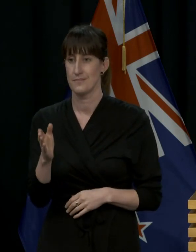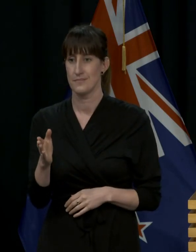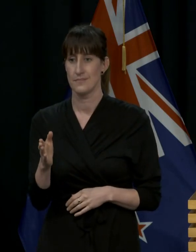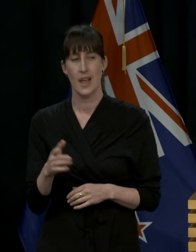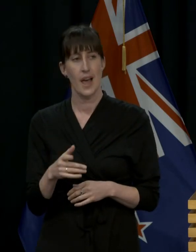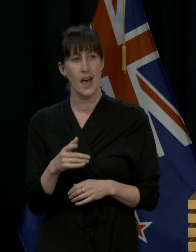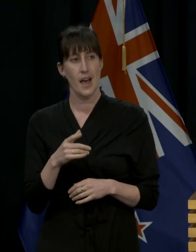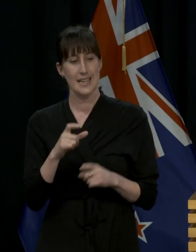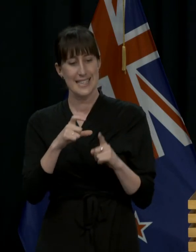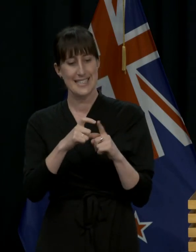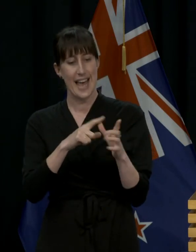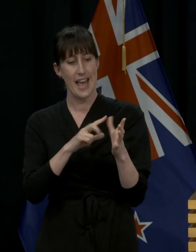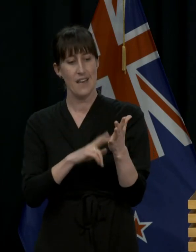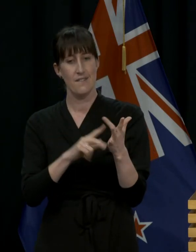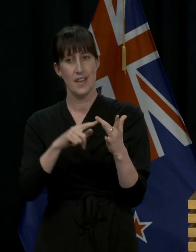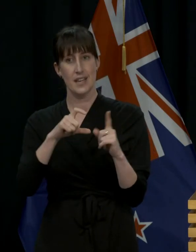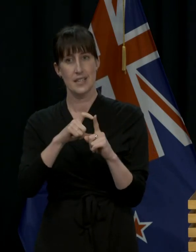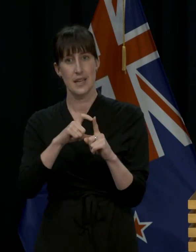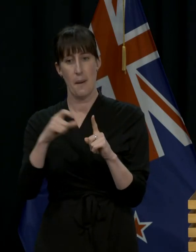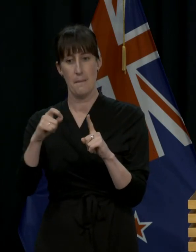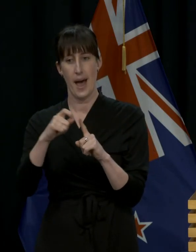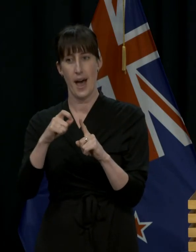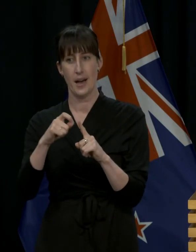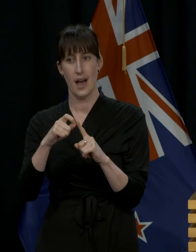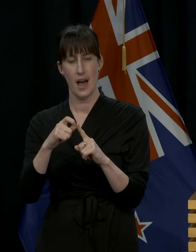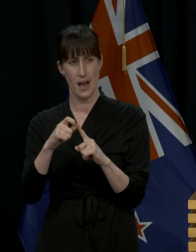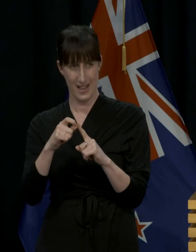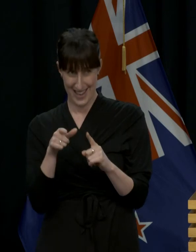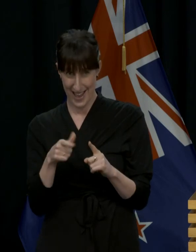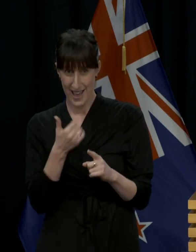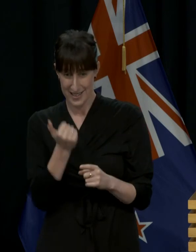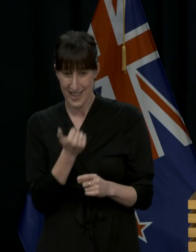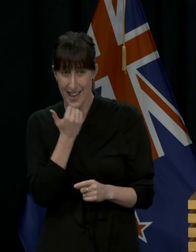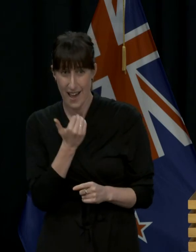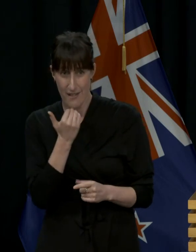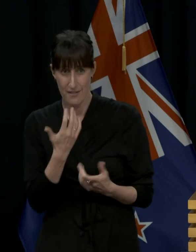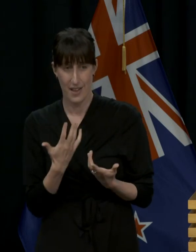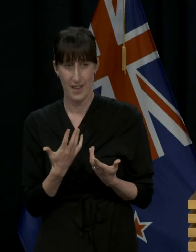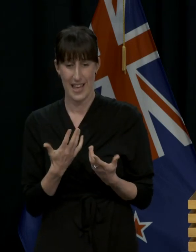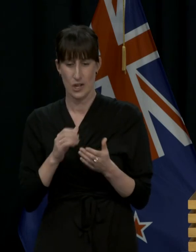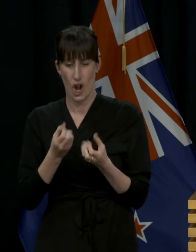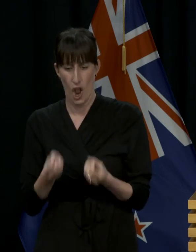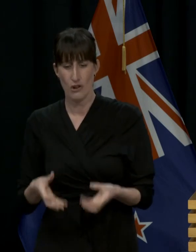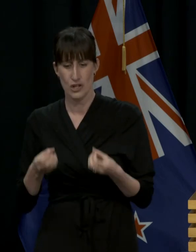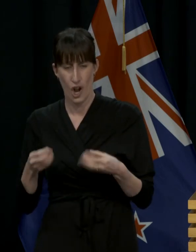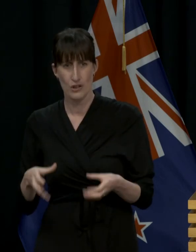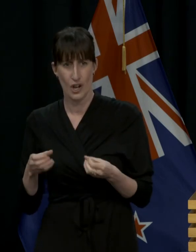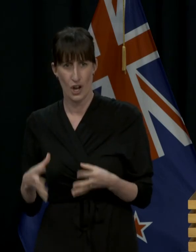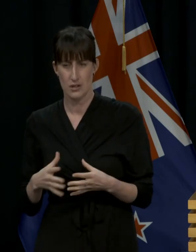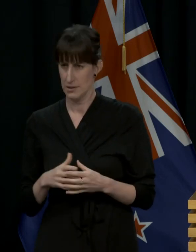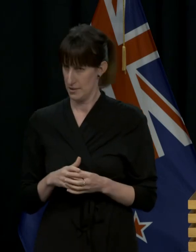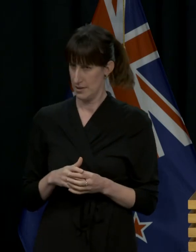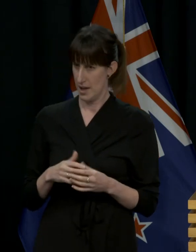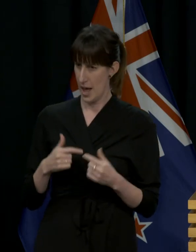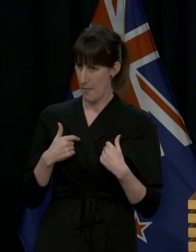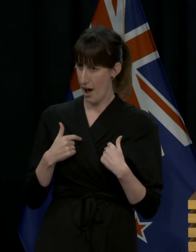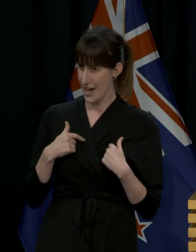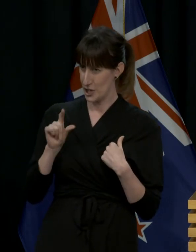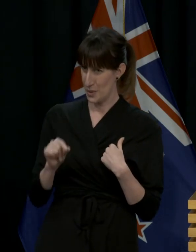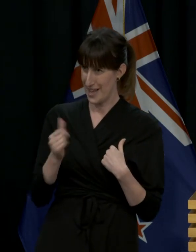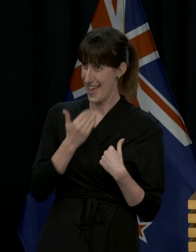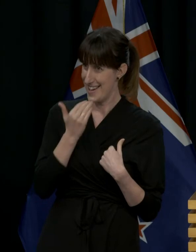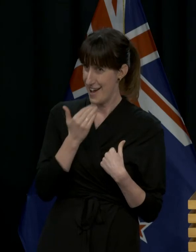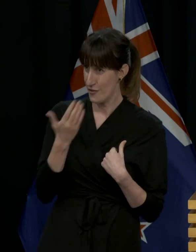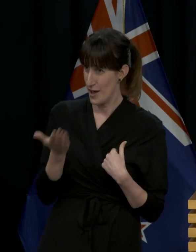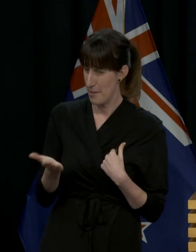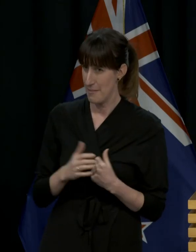David Parker? He was one of the only ministers who's been a minister in another government. And he's losing. Am I doing enough? Revenue,